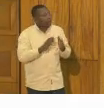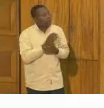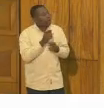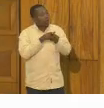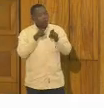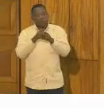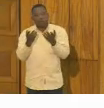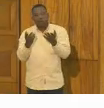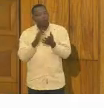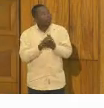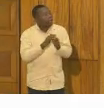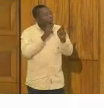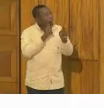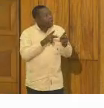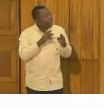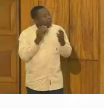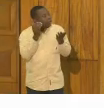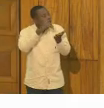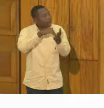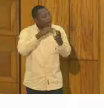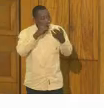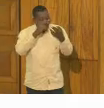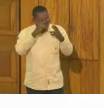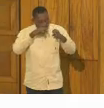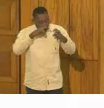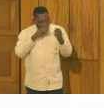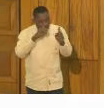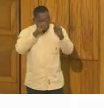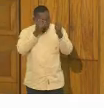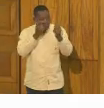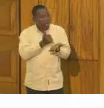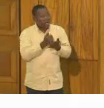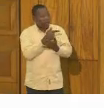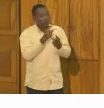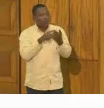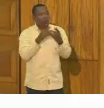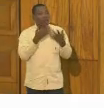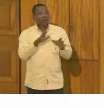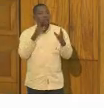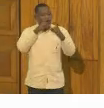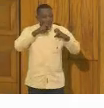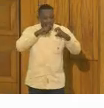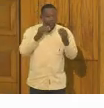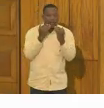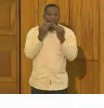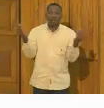the person-centered HIV research team who were able to help me in conducting this research. Thank you.